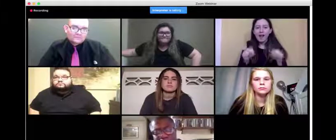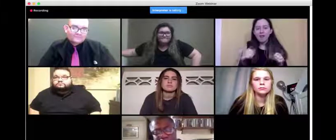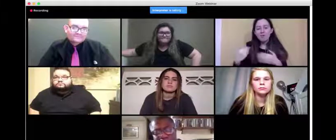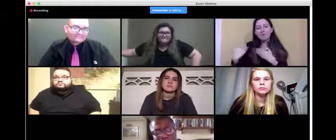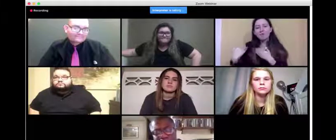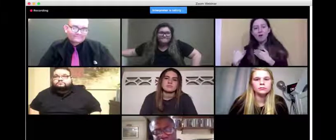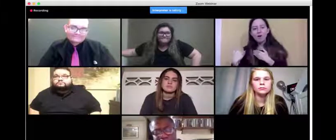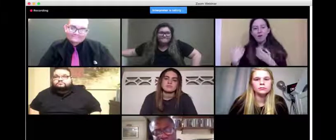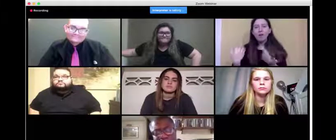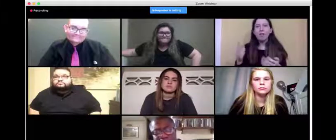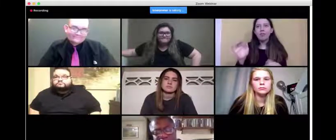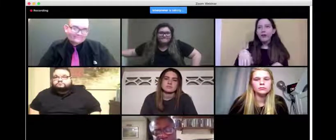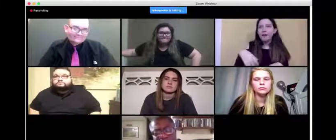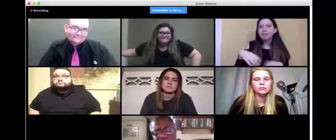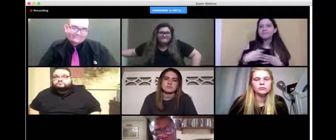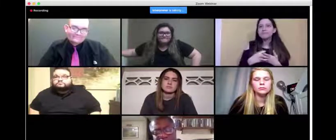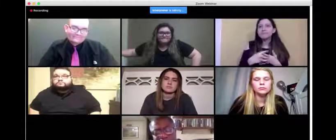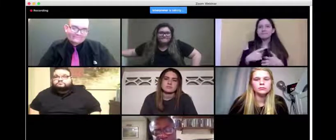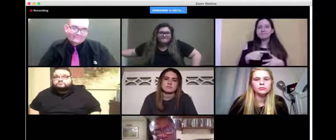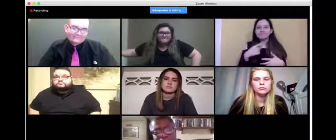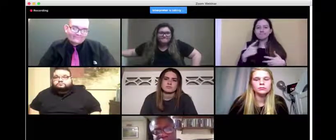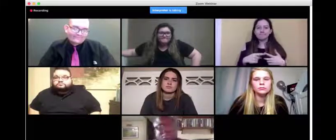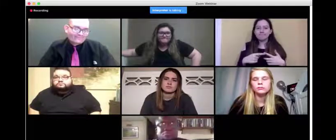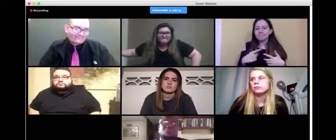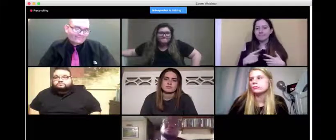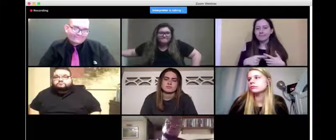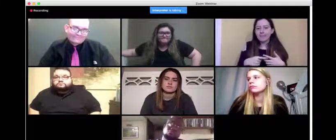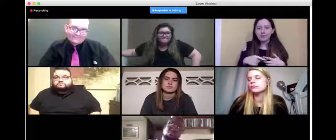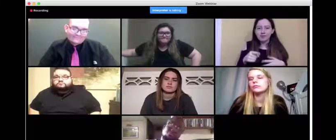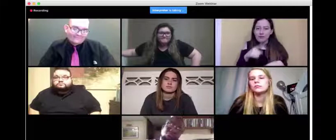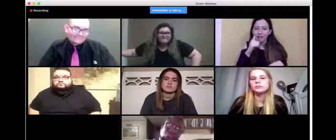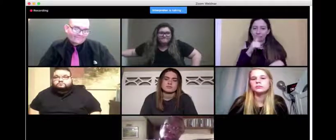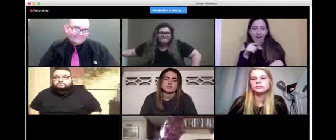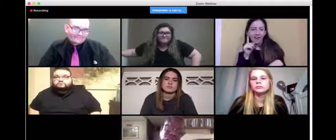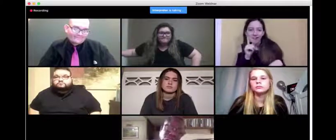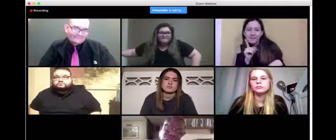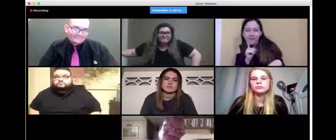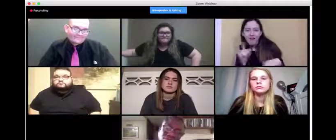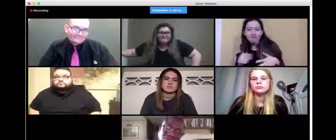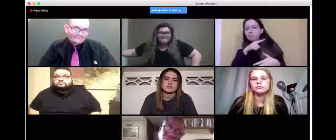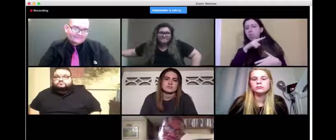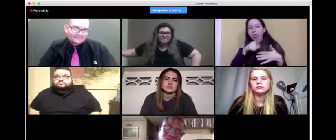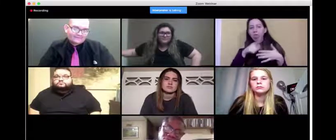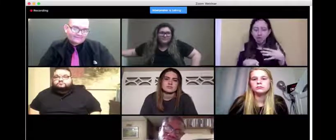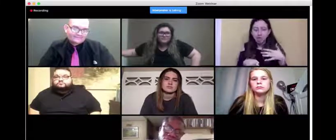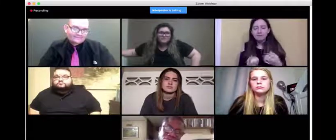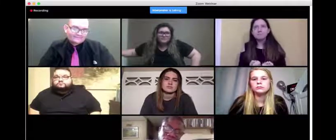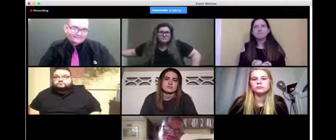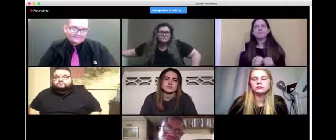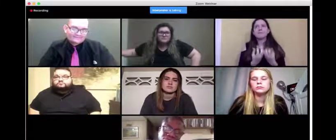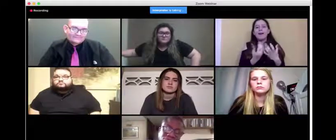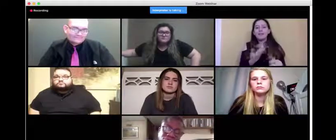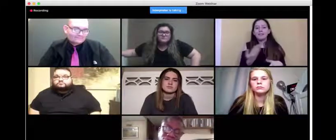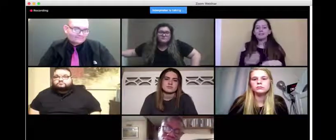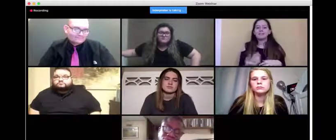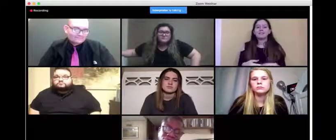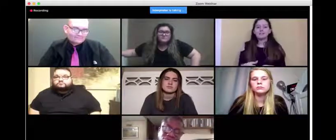that you're a fake deaf. I got the whole gamut, and really it bothered me.